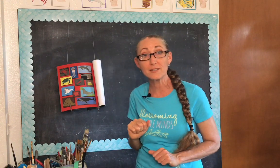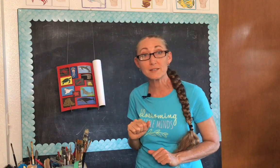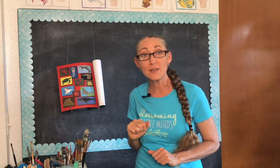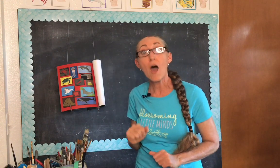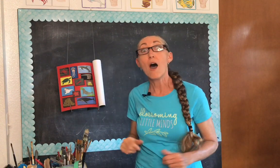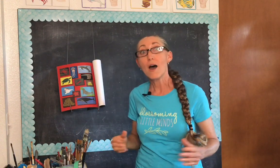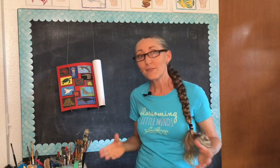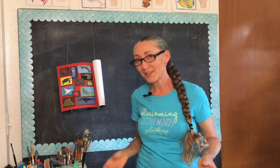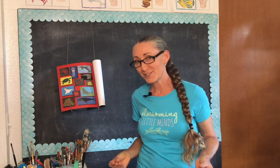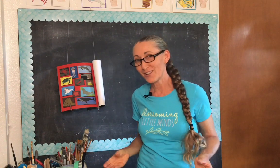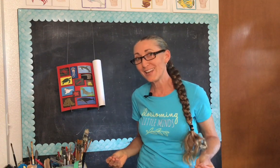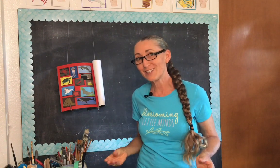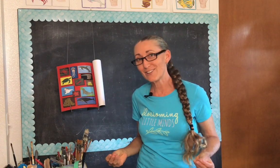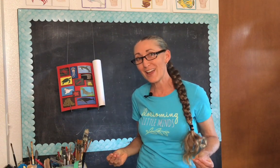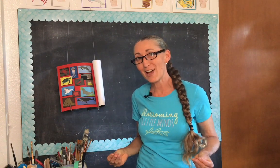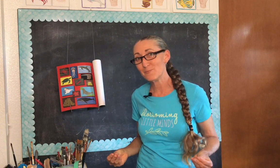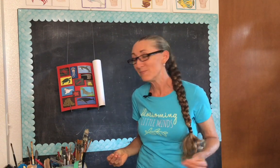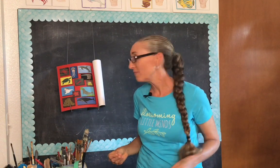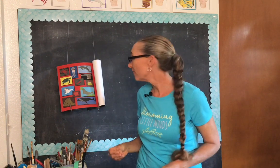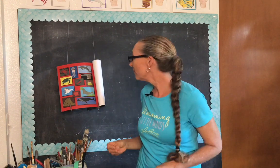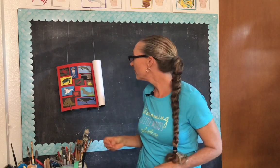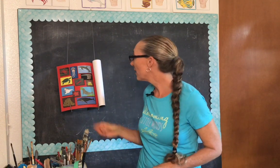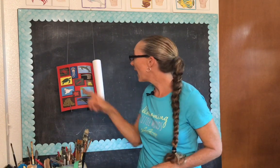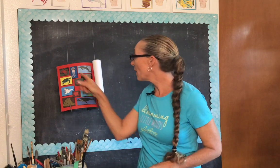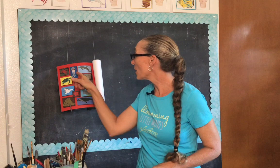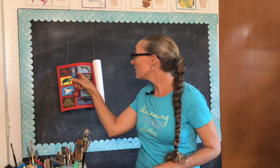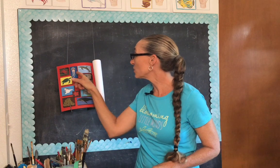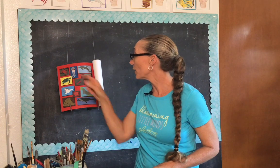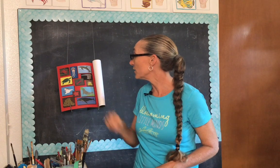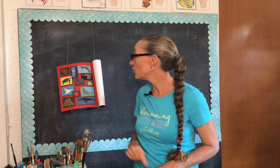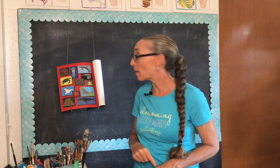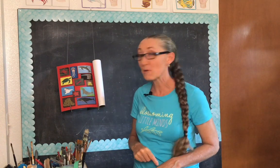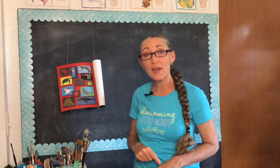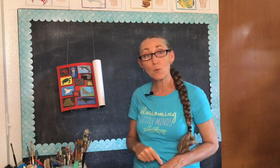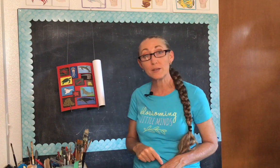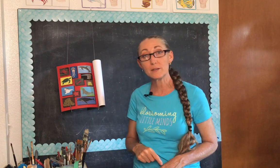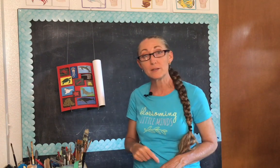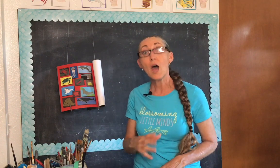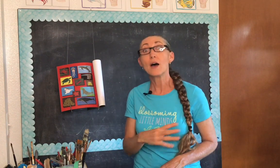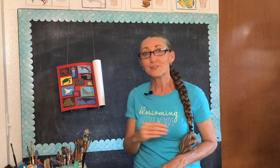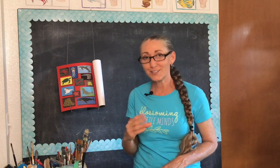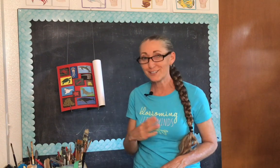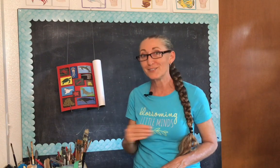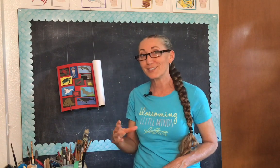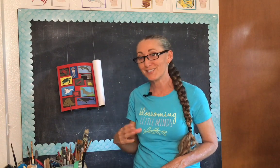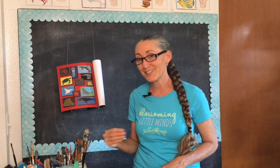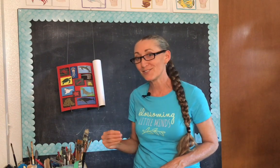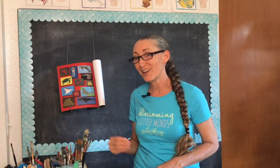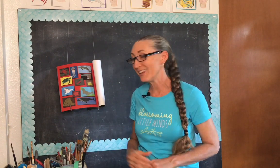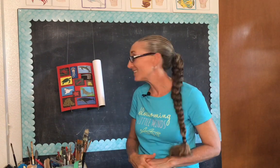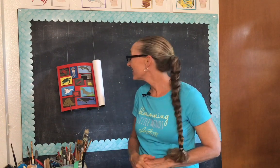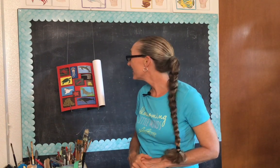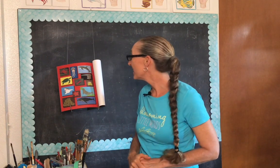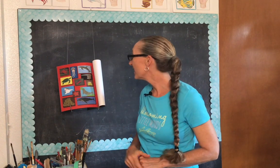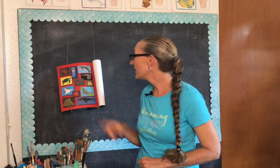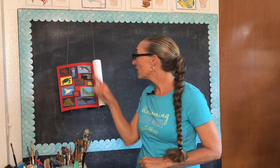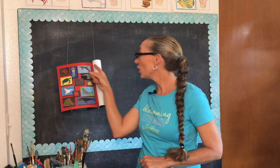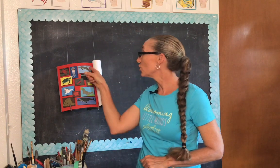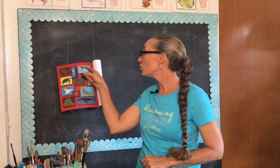this? That's right, crab. How about this one? Do you remember that one? Jellyfish, that's right. Can you show me